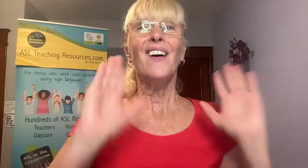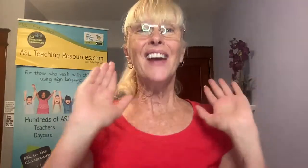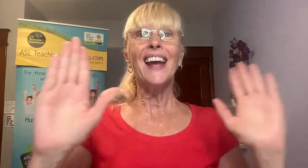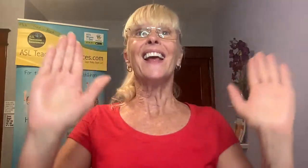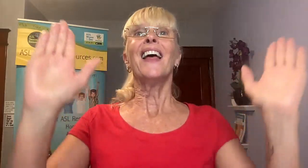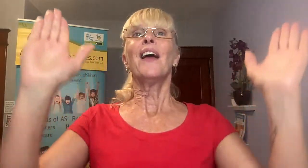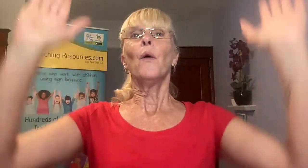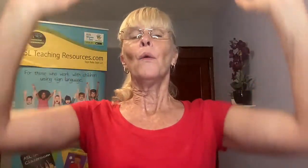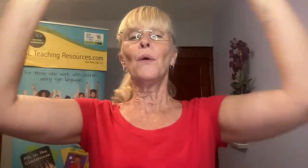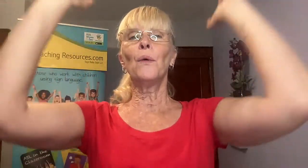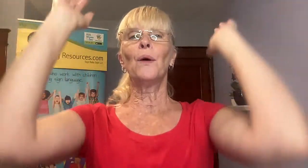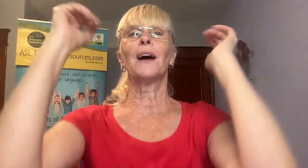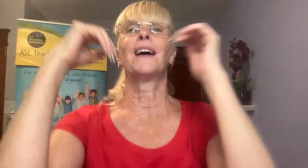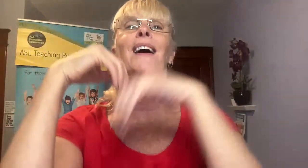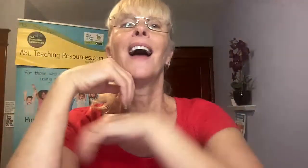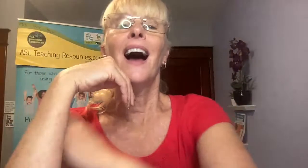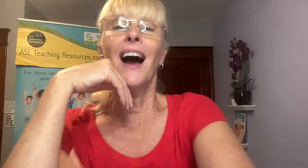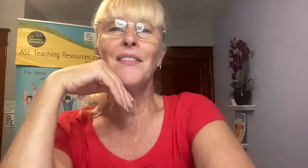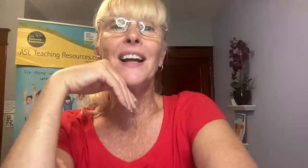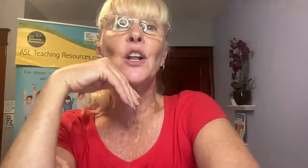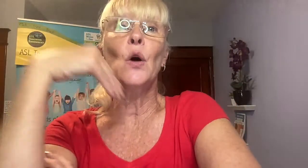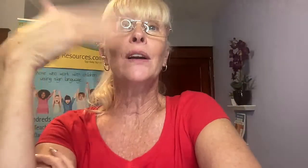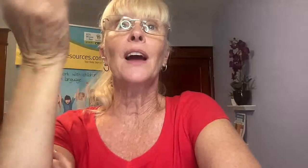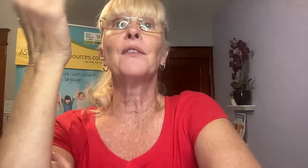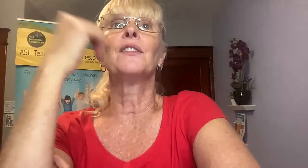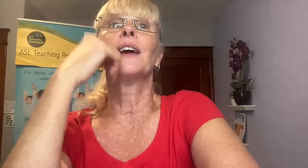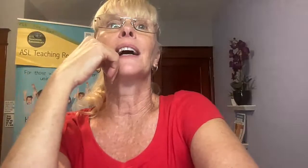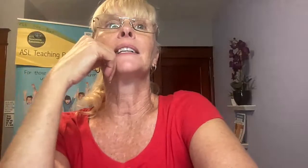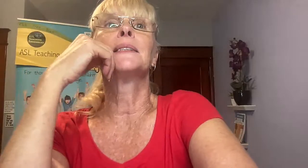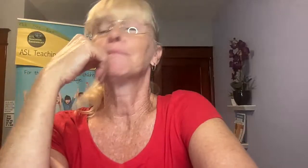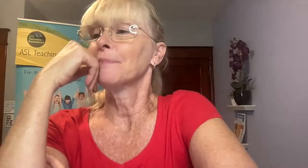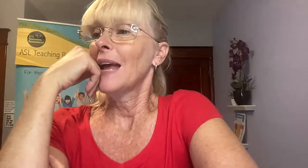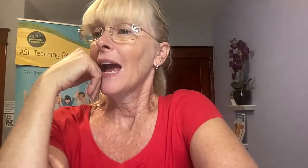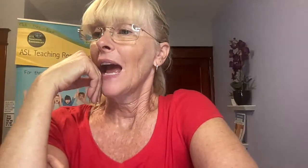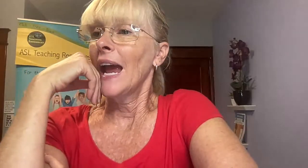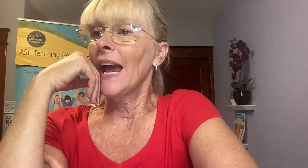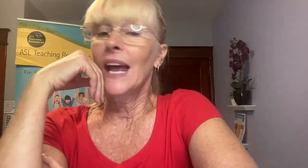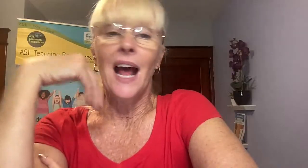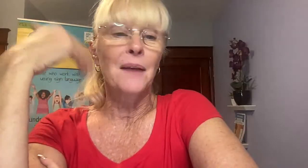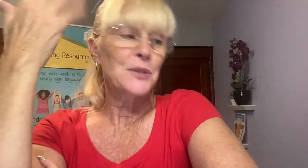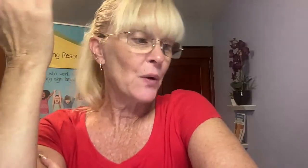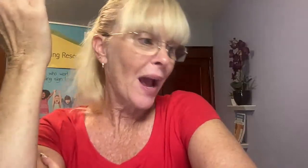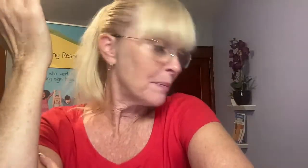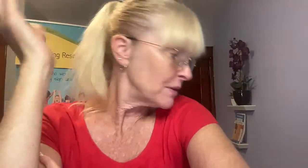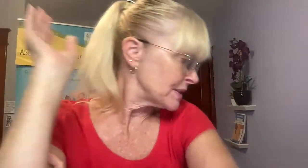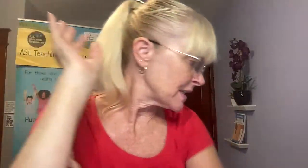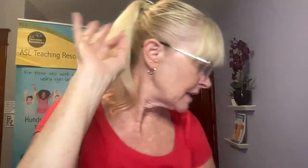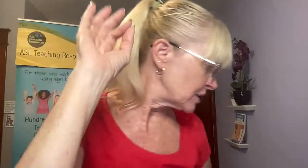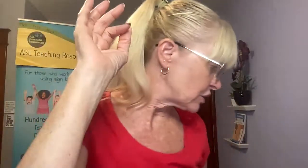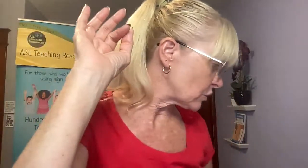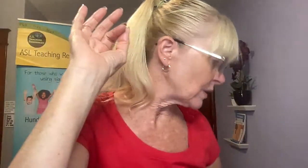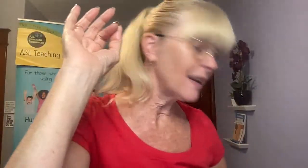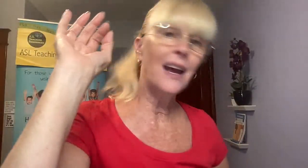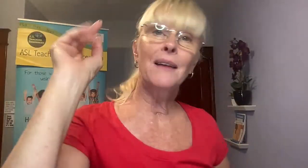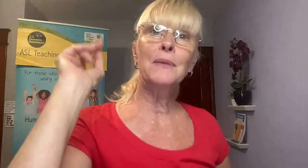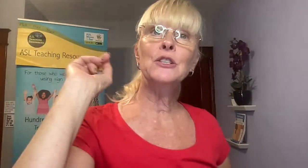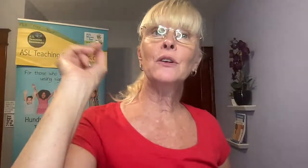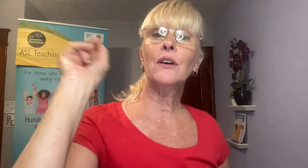Okay. Woo! I've had a long night with you guys, and I'm so happy you decided to join. Be sure and go